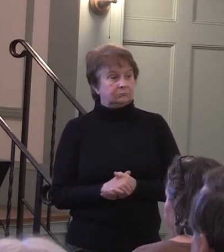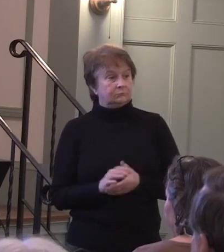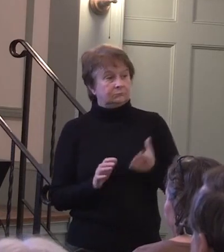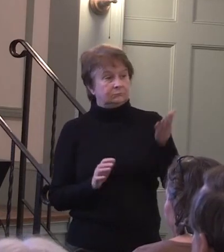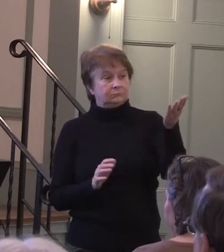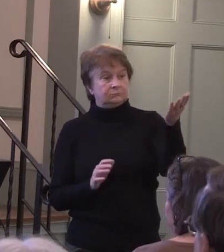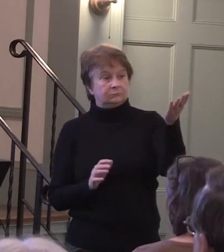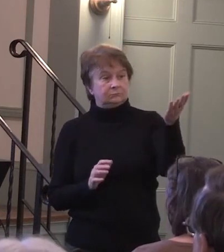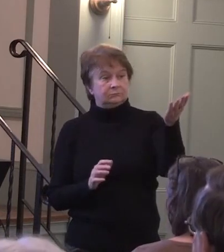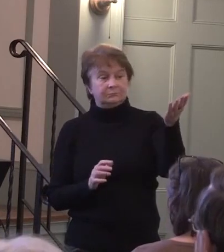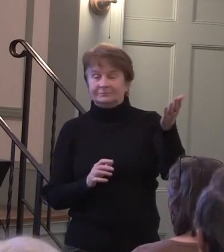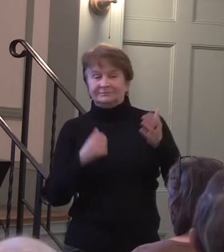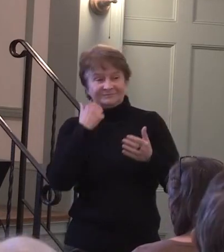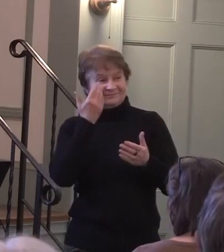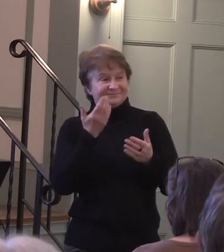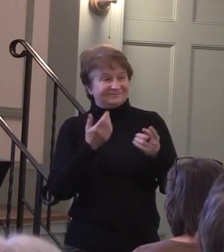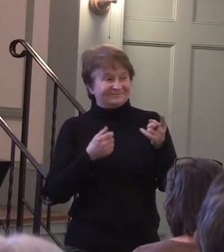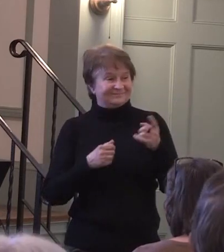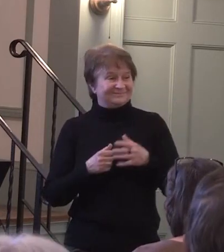Try a group.